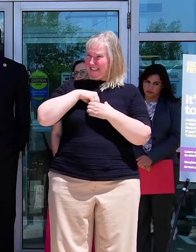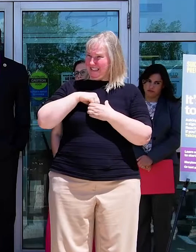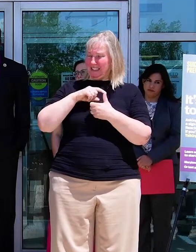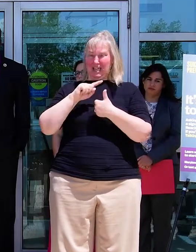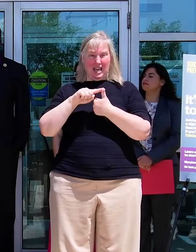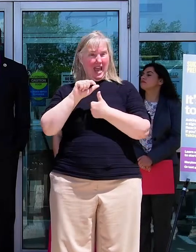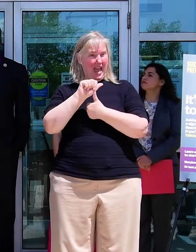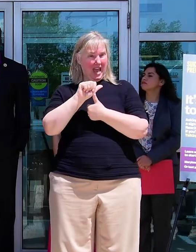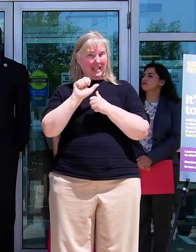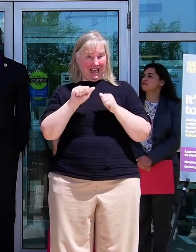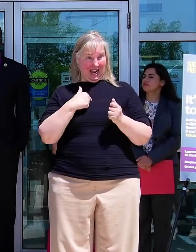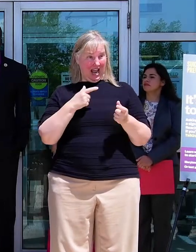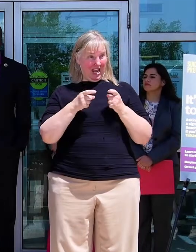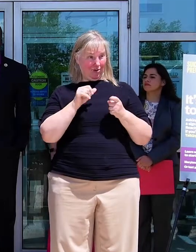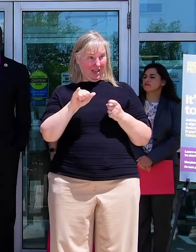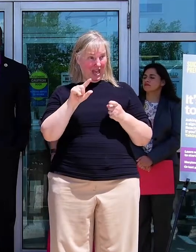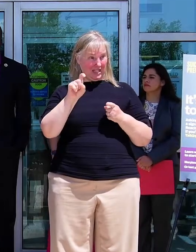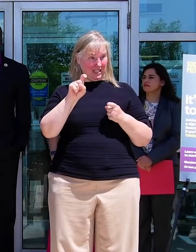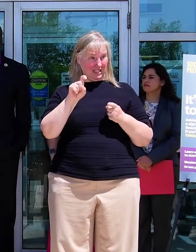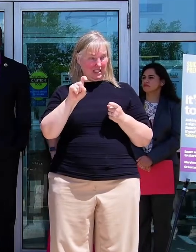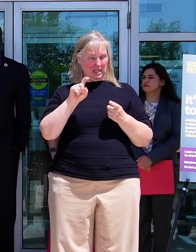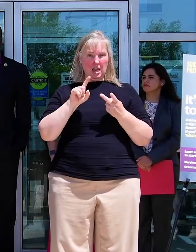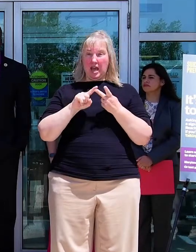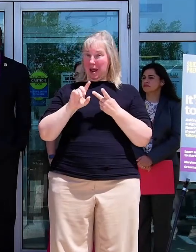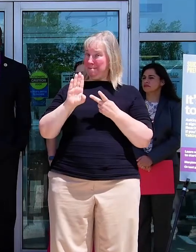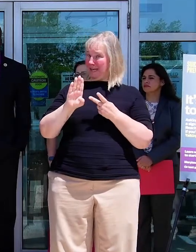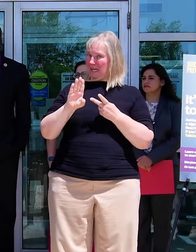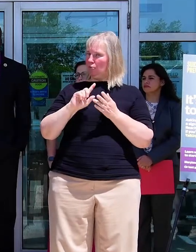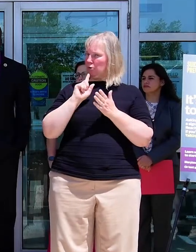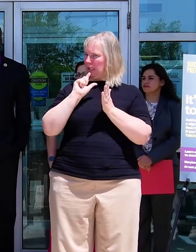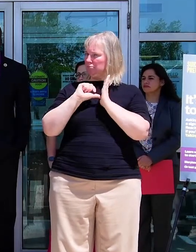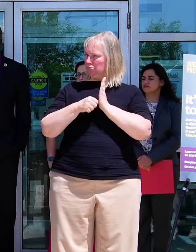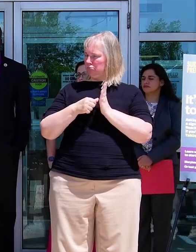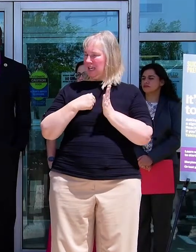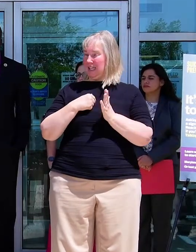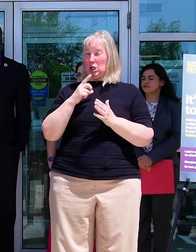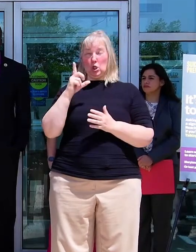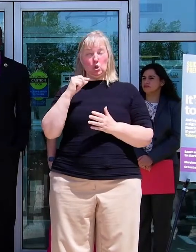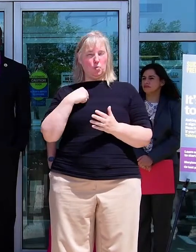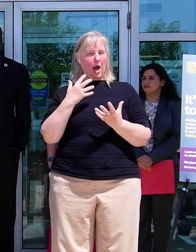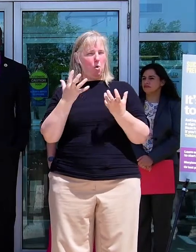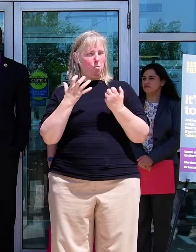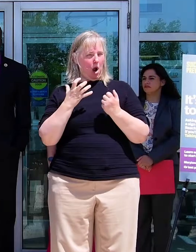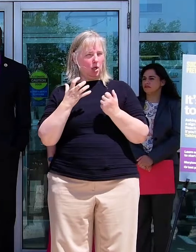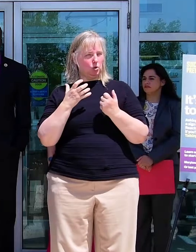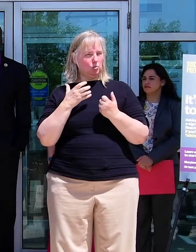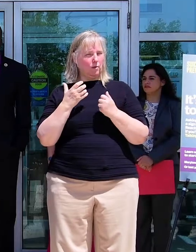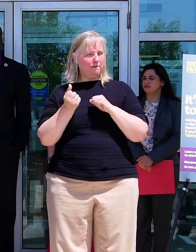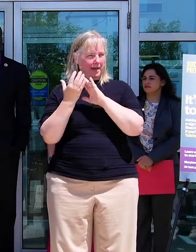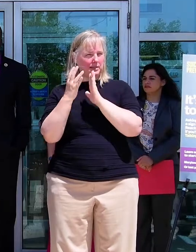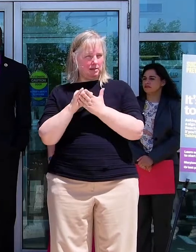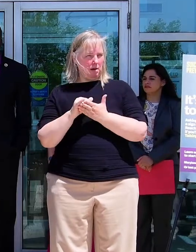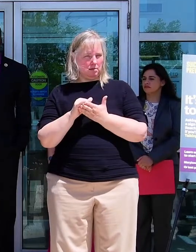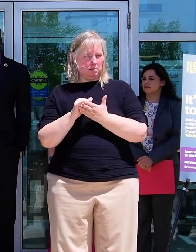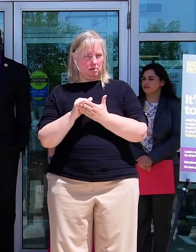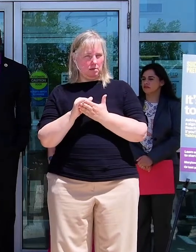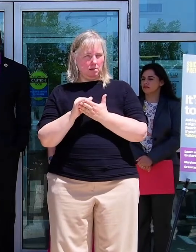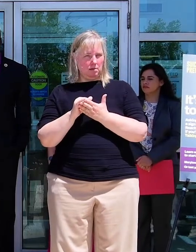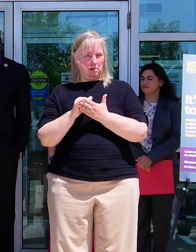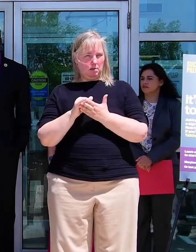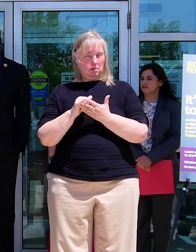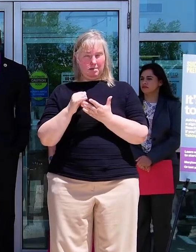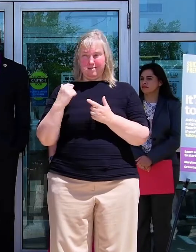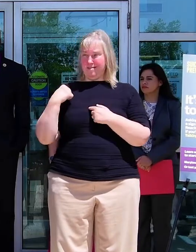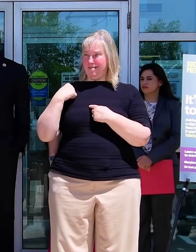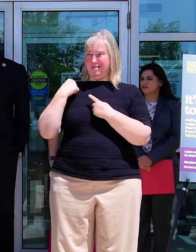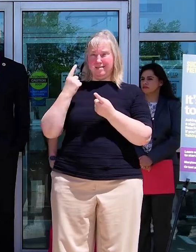B, and this is like the inflection point for me, was, do I even want to handle that? Given how I felt for,